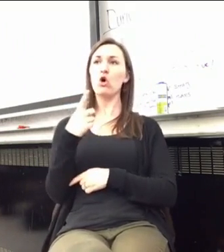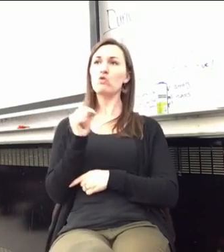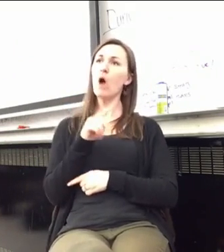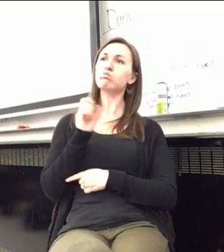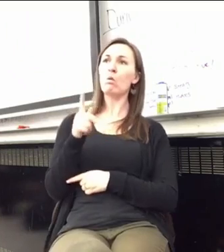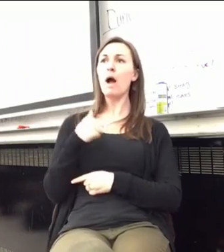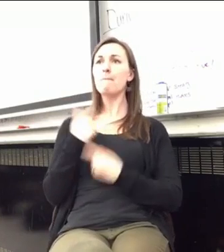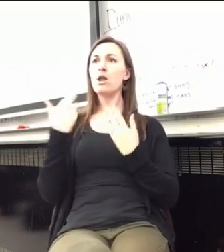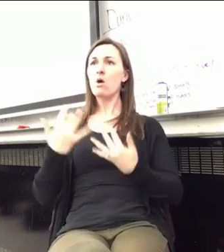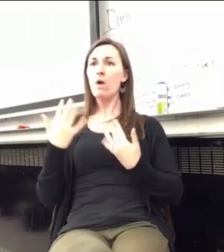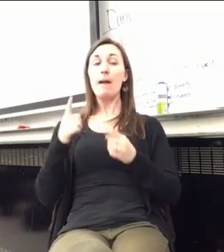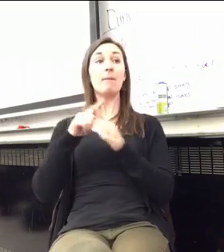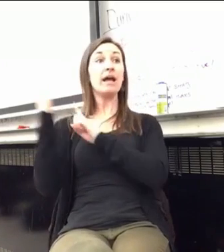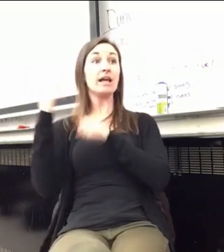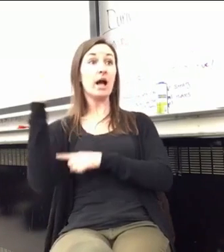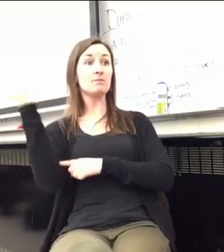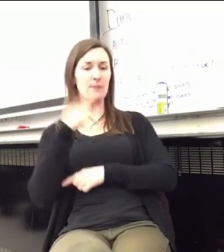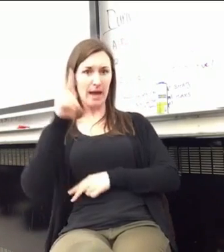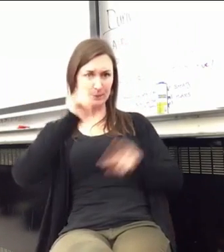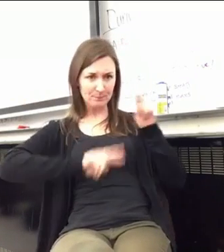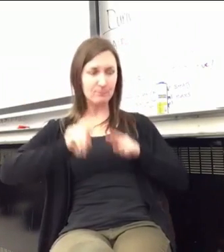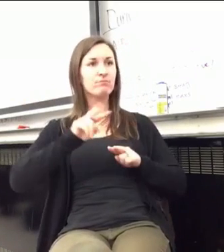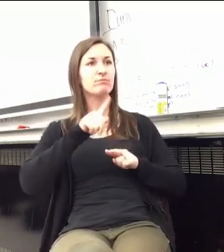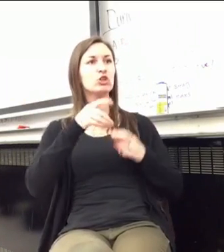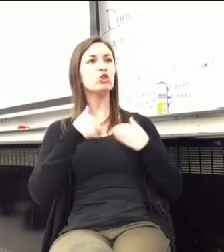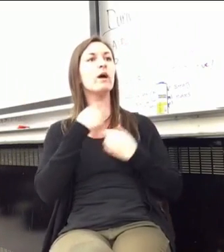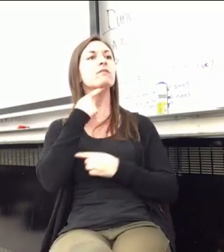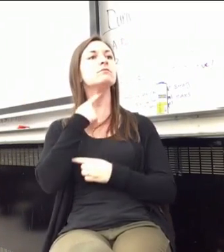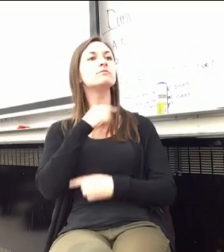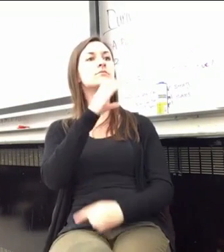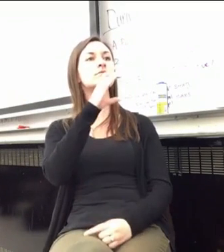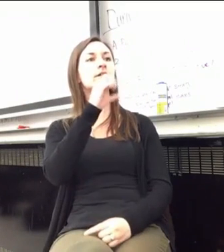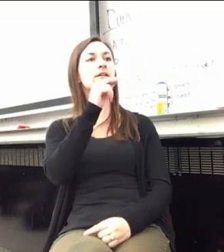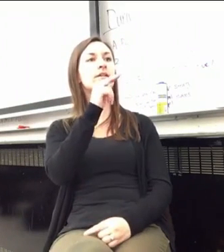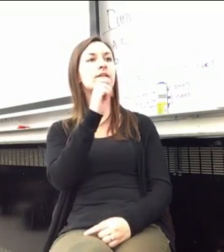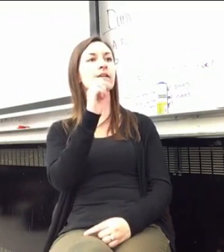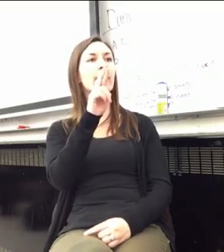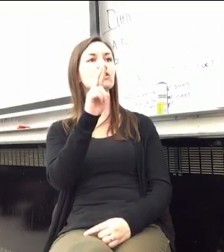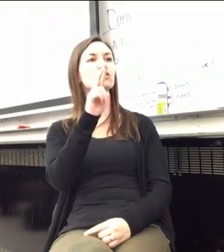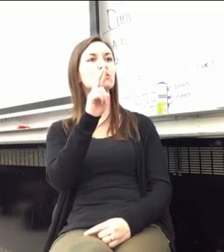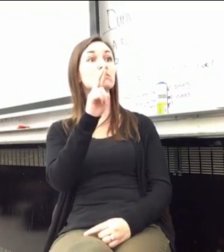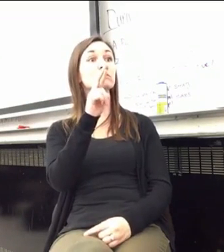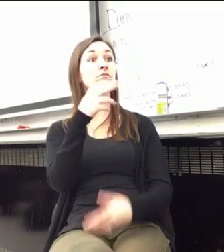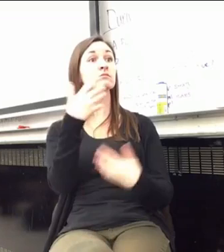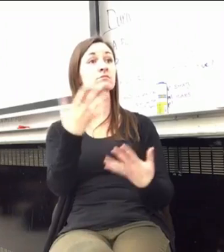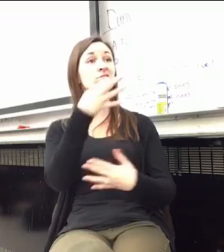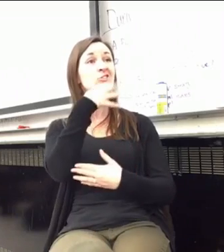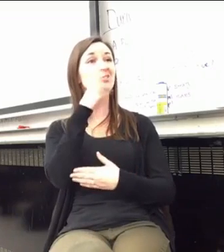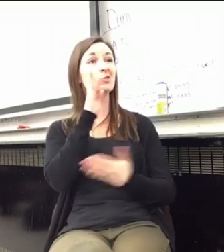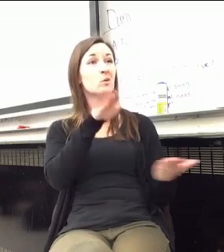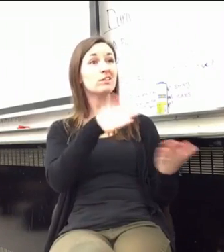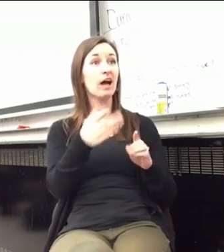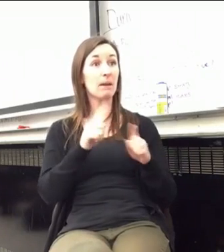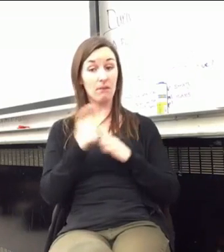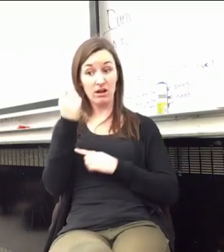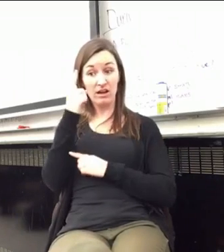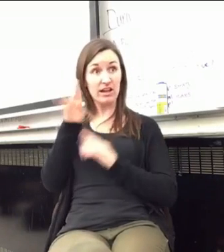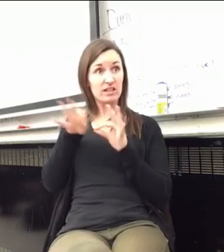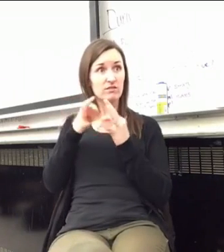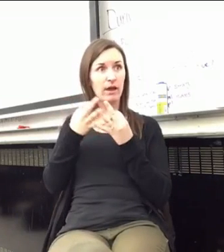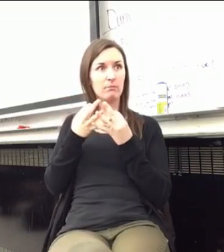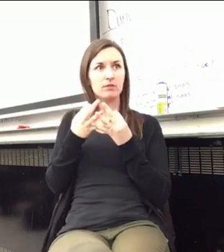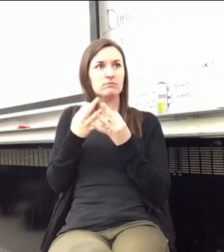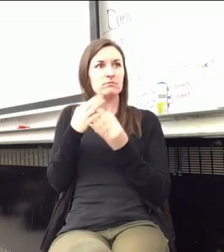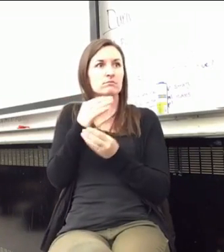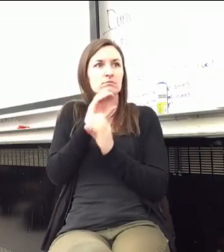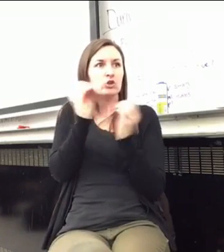die. He has a wife and kids who have no money. And at this time, women can't really get a job. So how is he going to have his family be fed? So